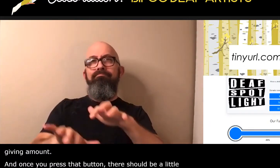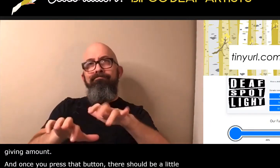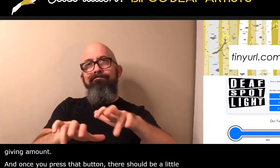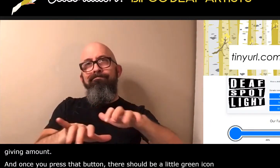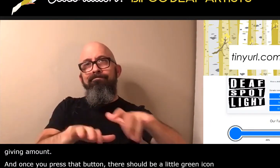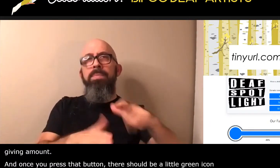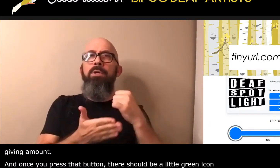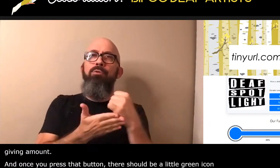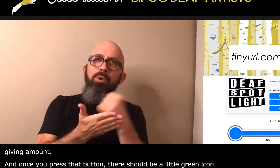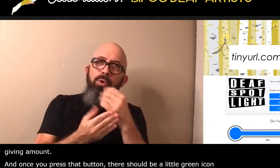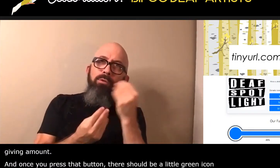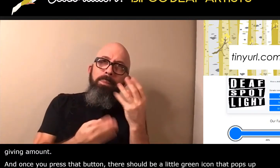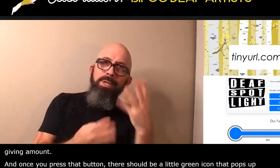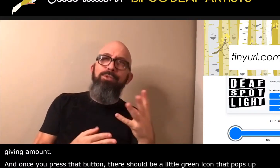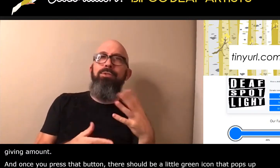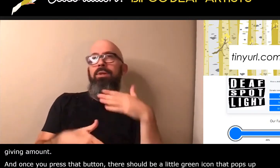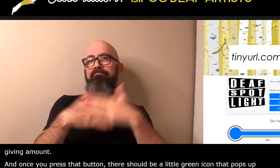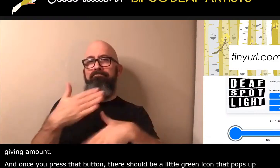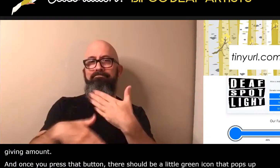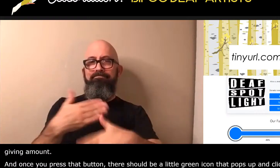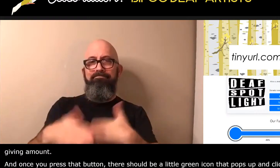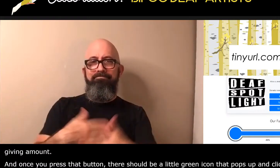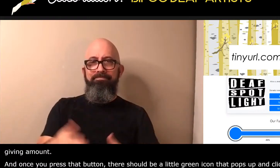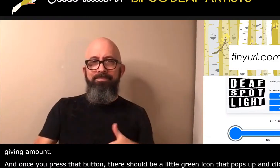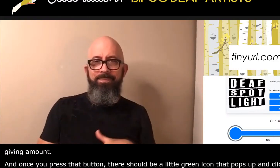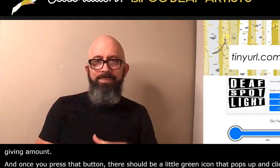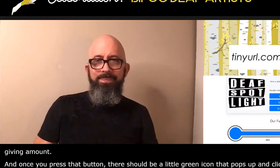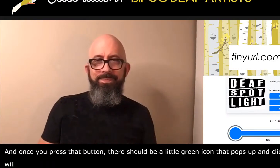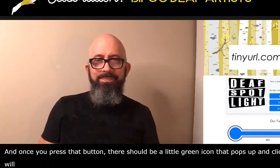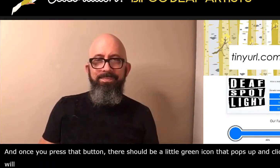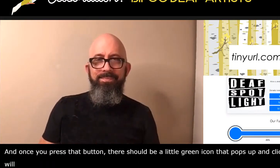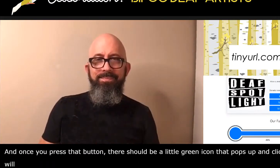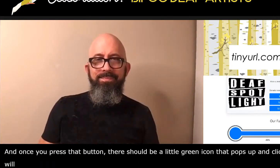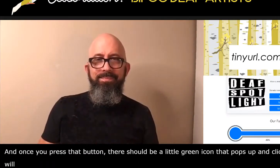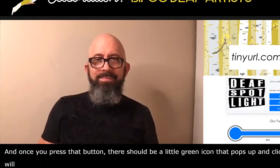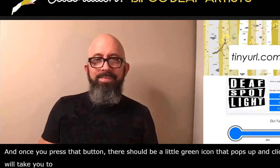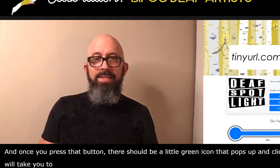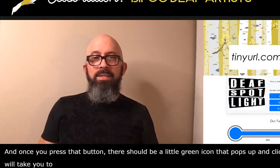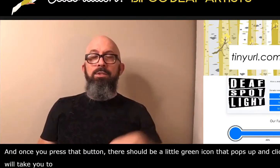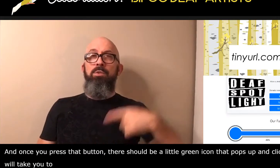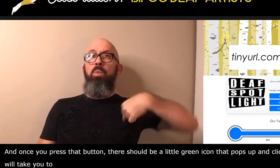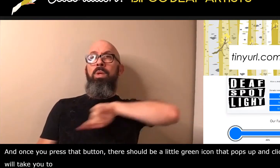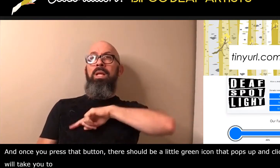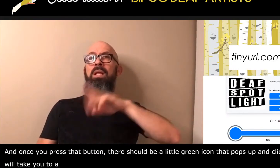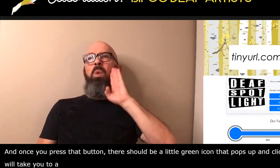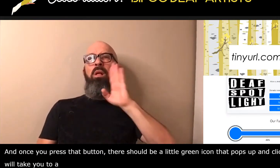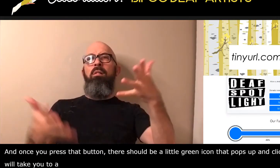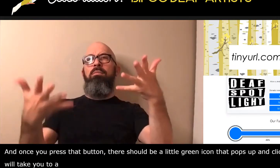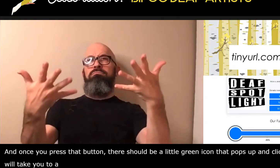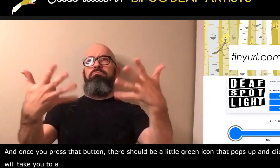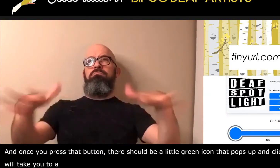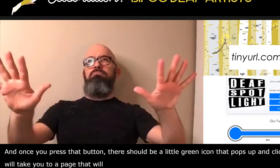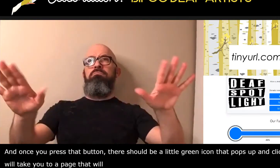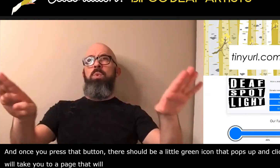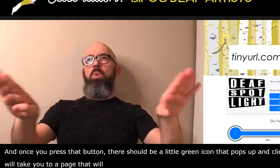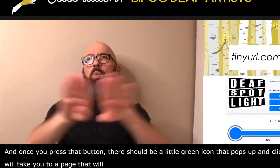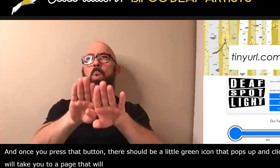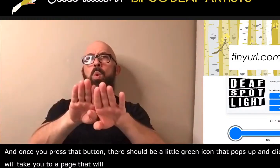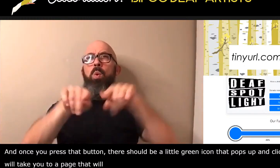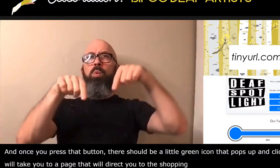it'll take you to a mute page where it will direct you to the shopping cart where you can make your payment.